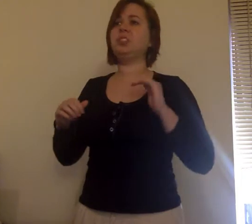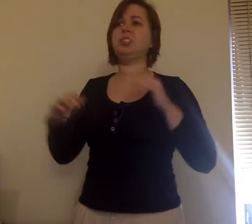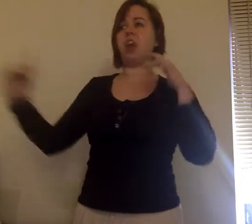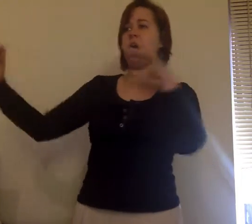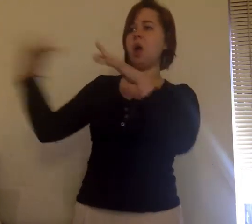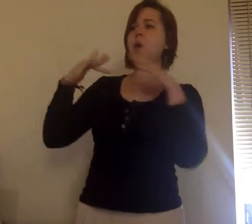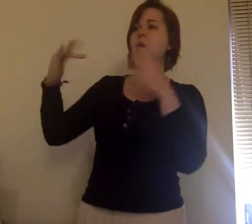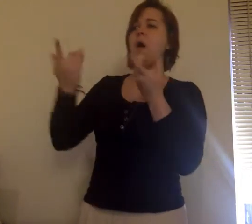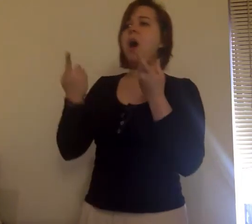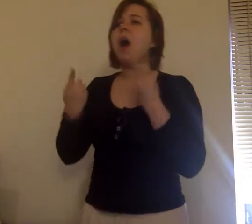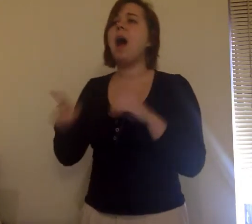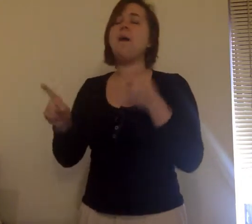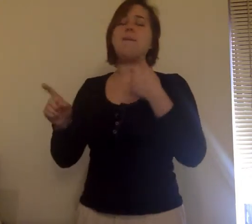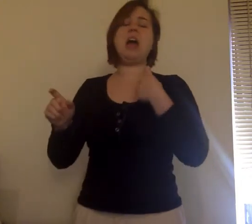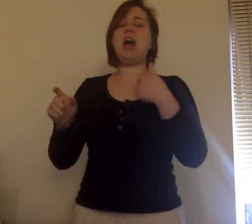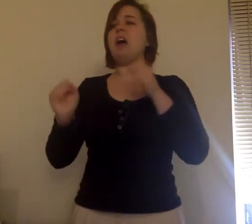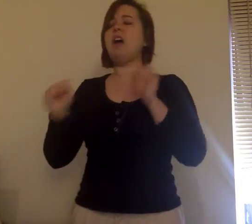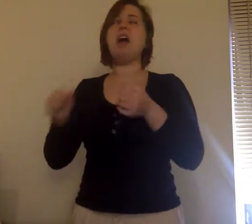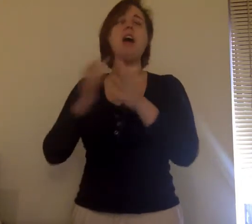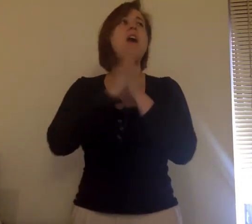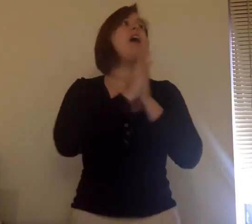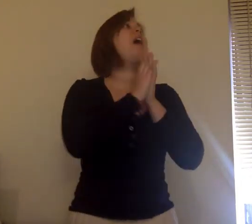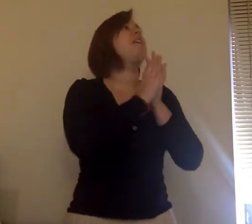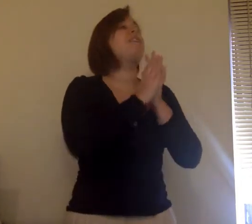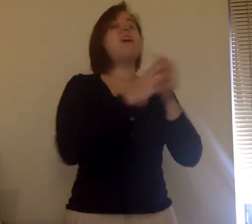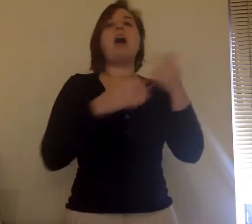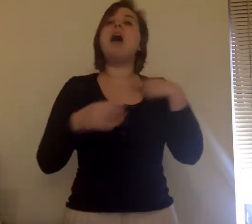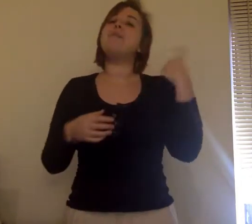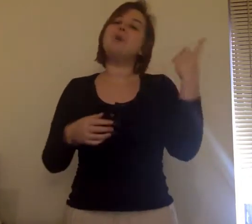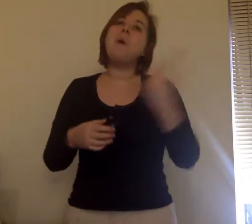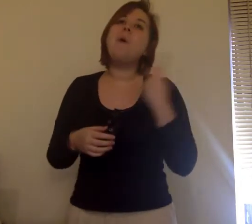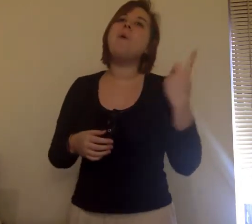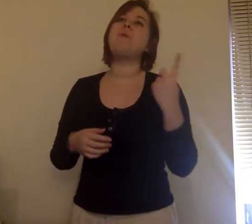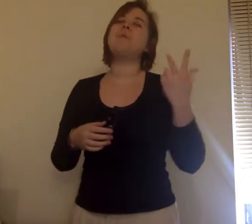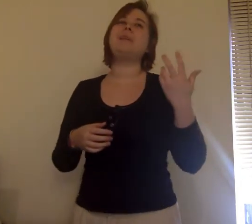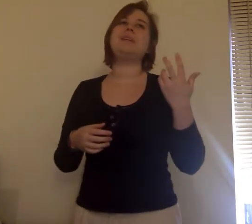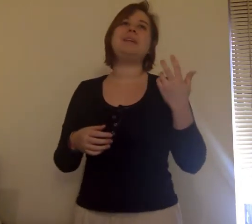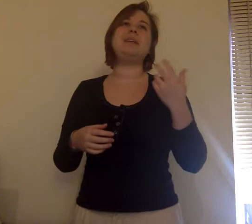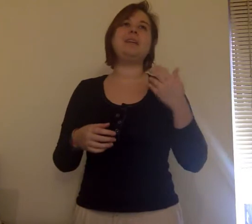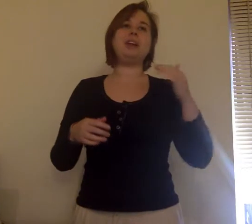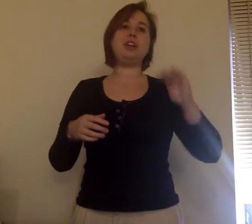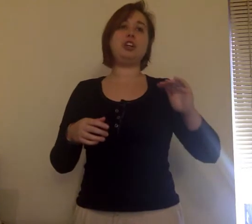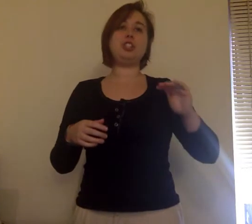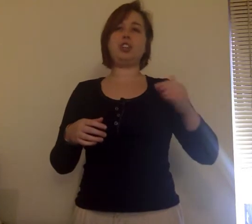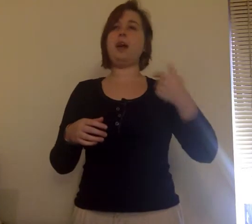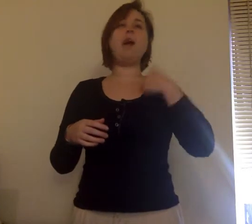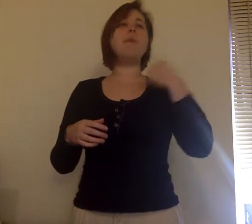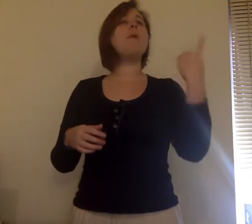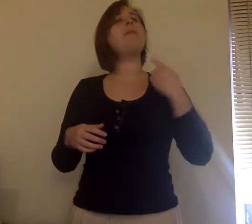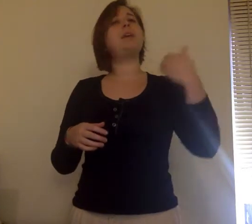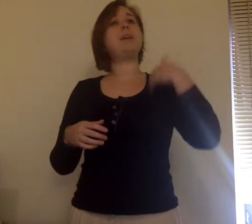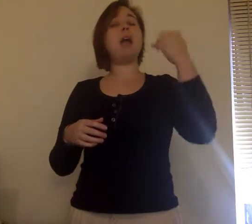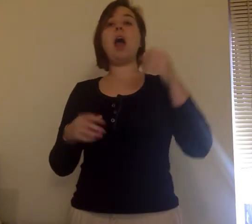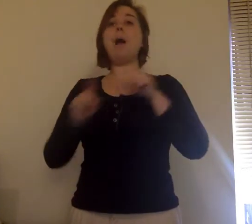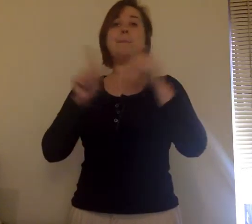I am only a child, yet I know if all the money spent on war was spent on finding environmental